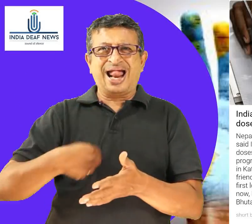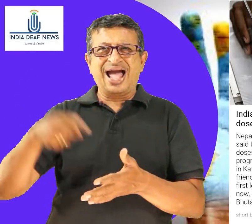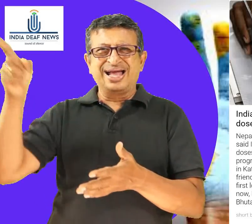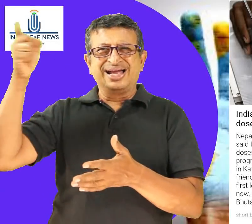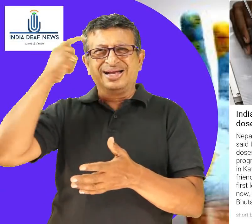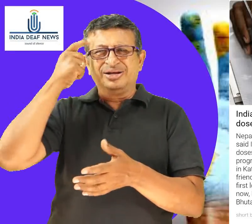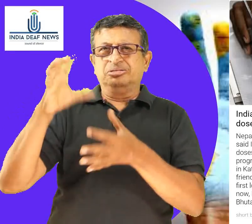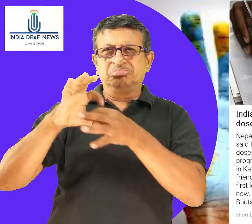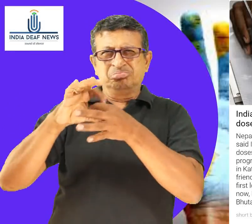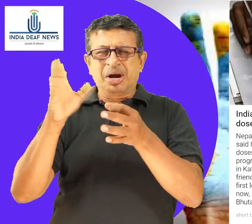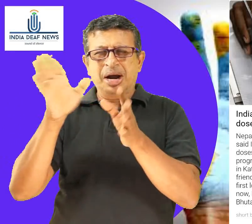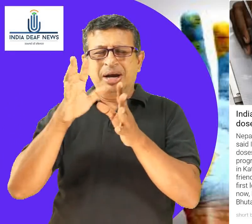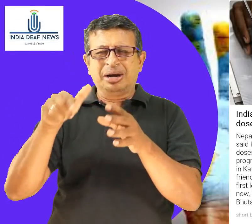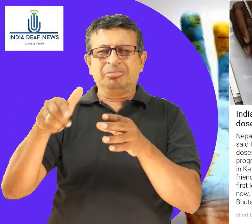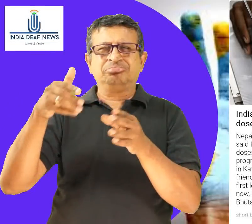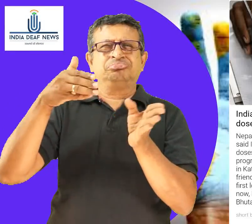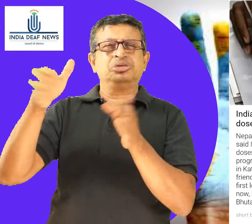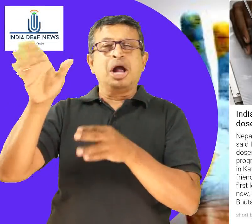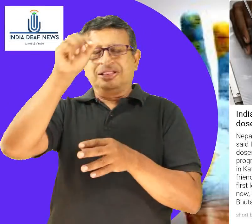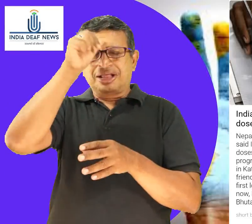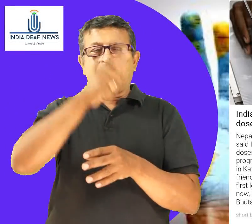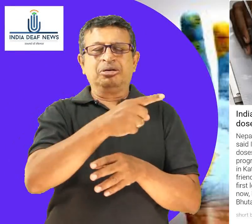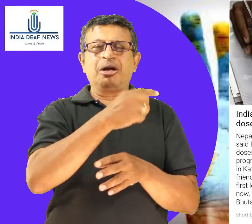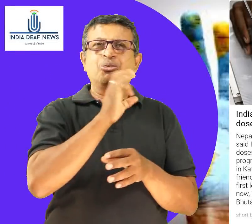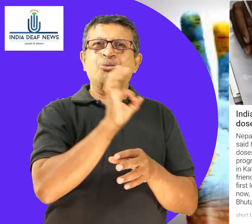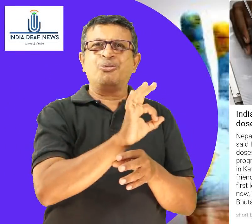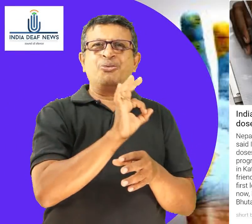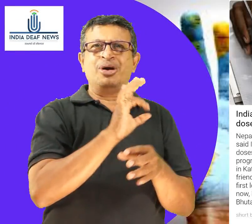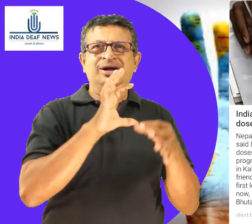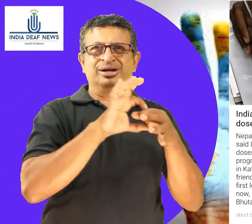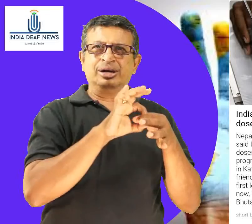Till now, India has exported vaccines to Maldives and Bhutan.